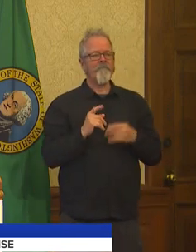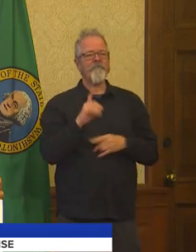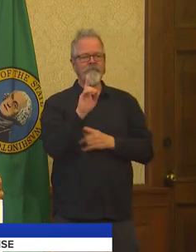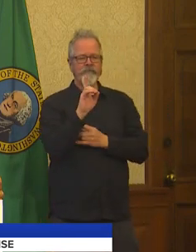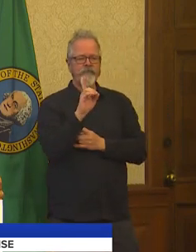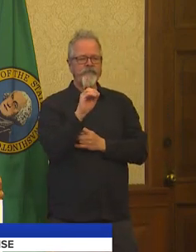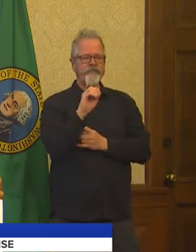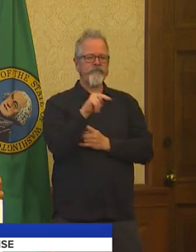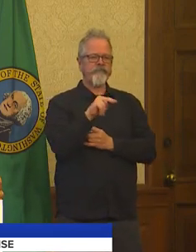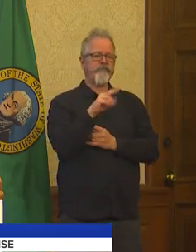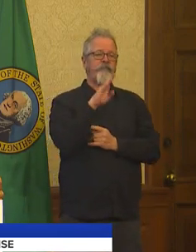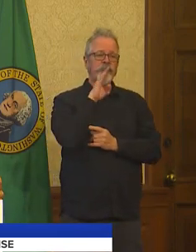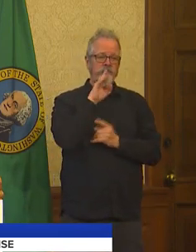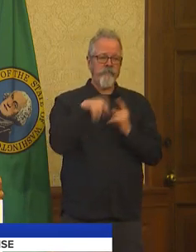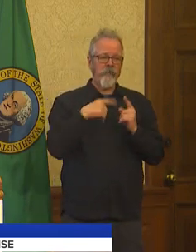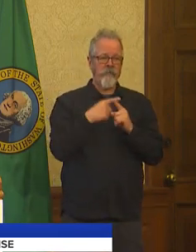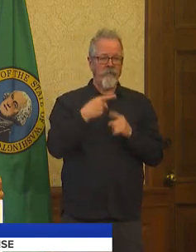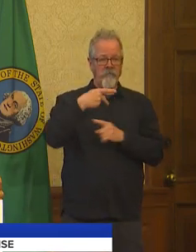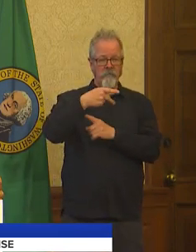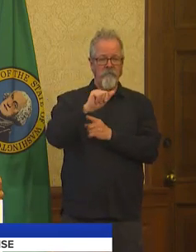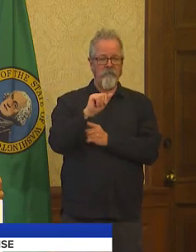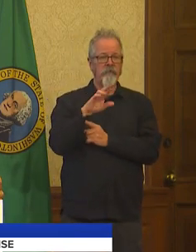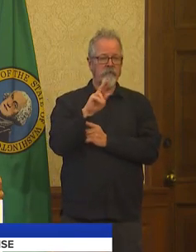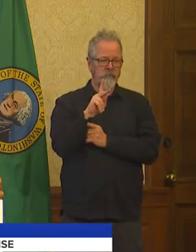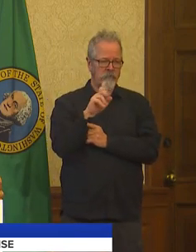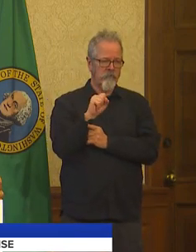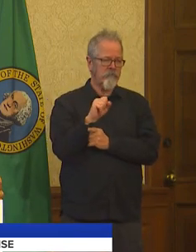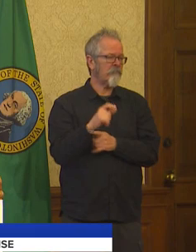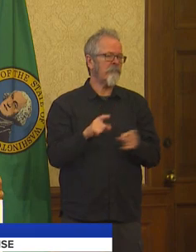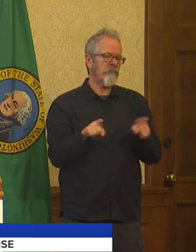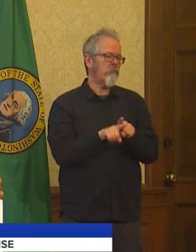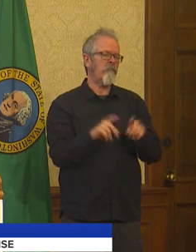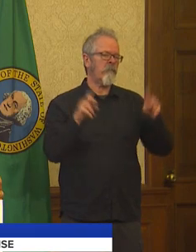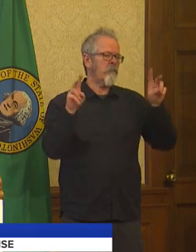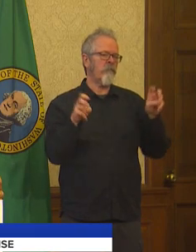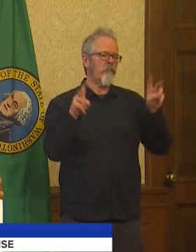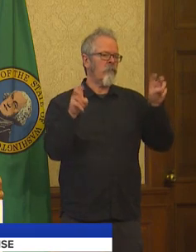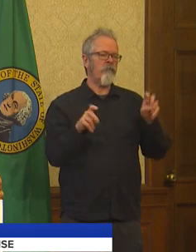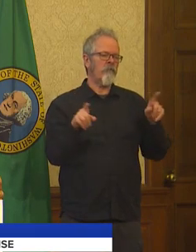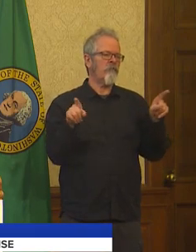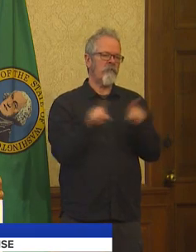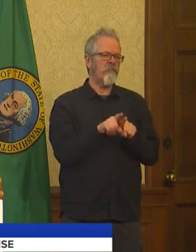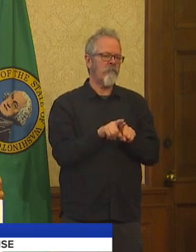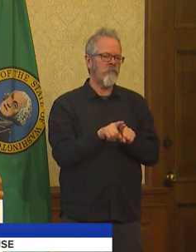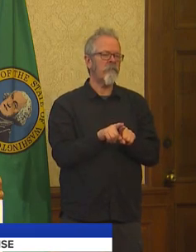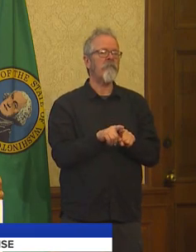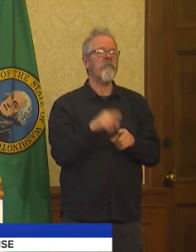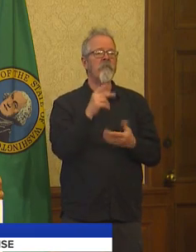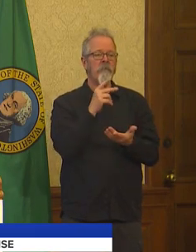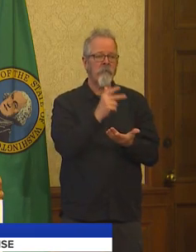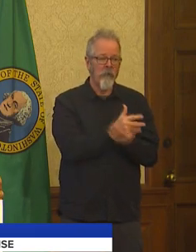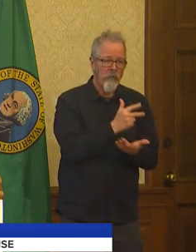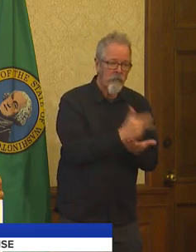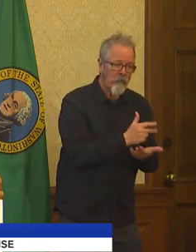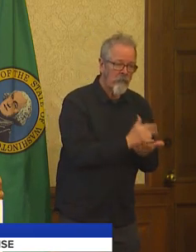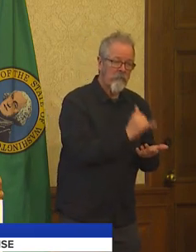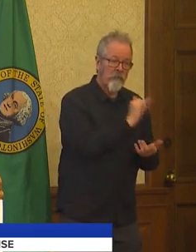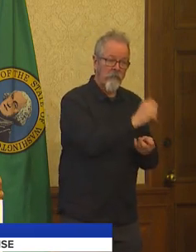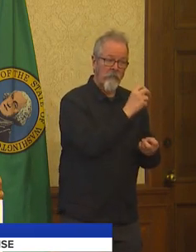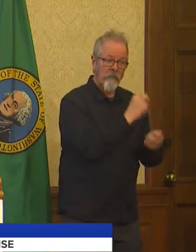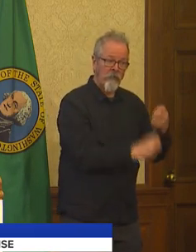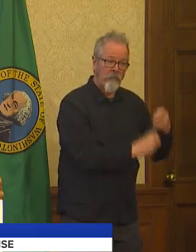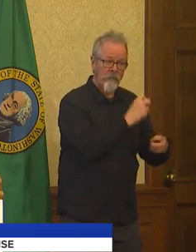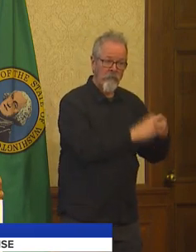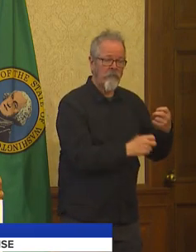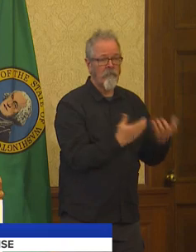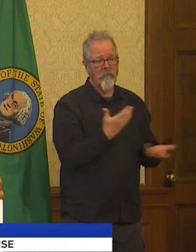large gatherings around their community areas. So we'll be working with them to instill some ways to hopefully prevent